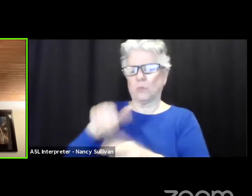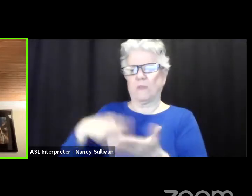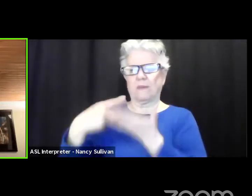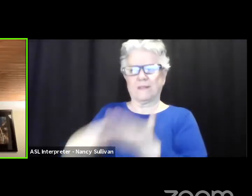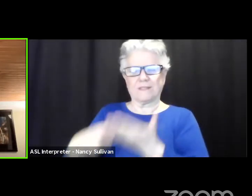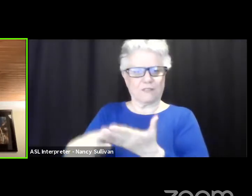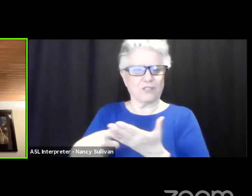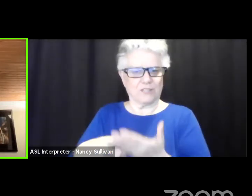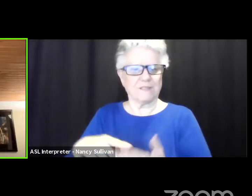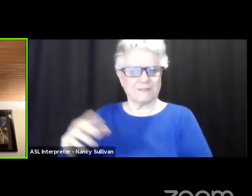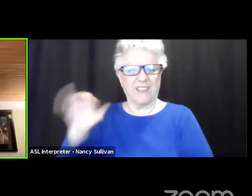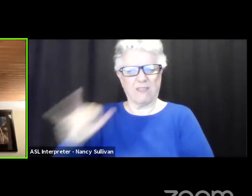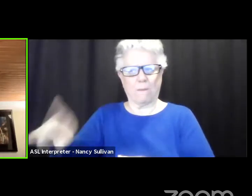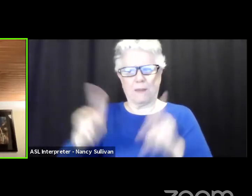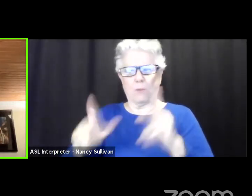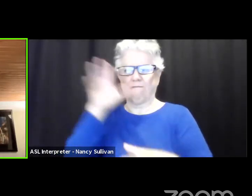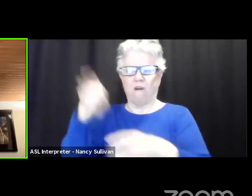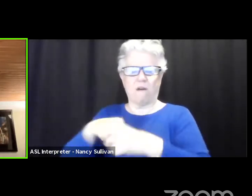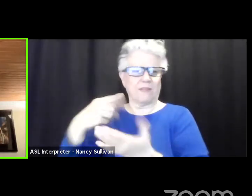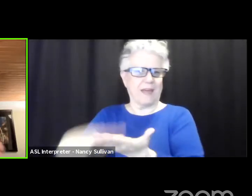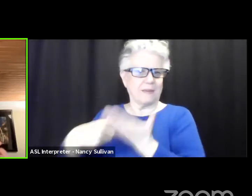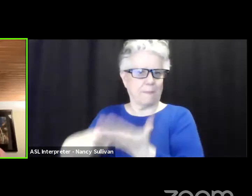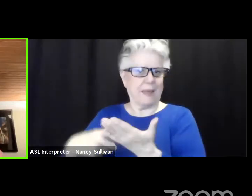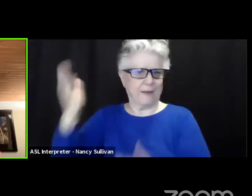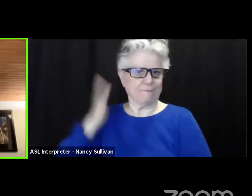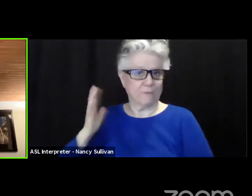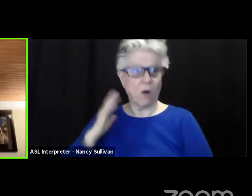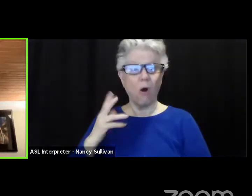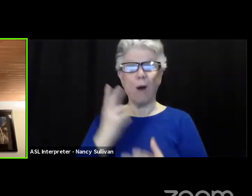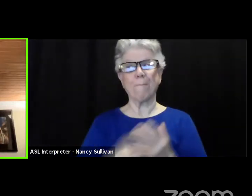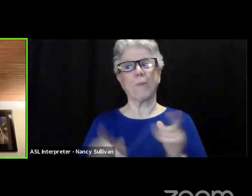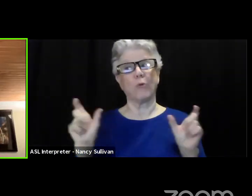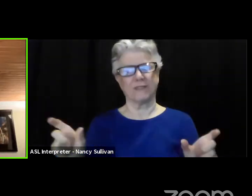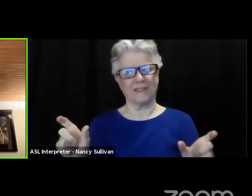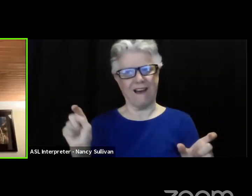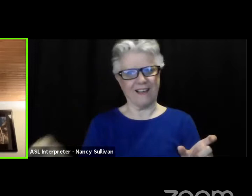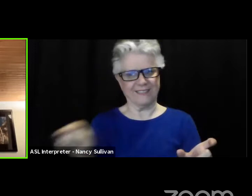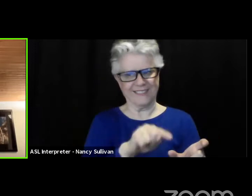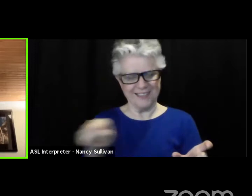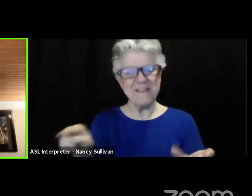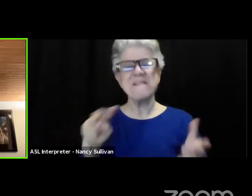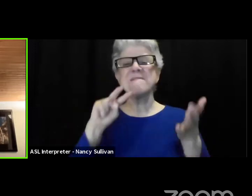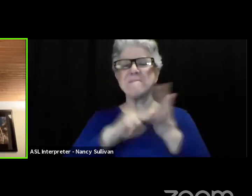century interlocutors on both sides. Namely,